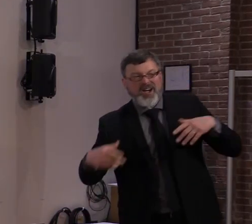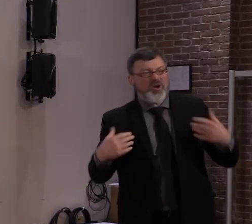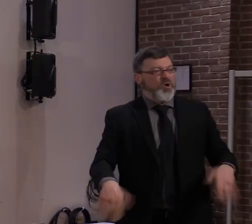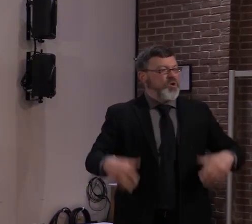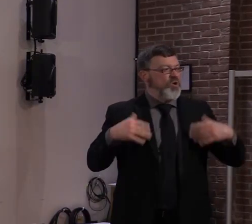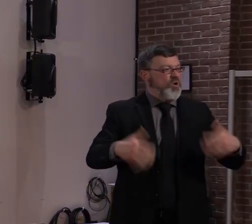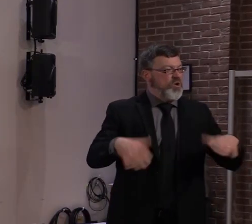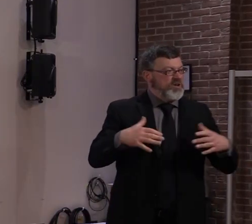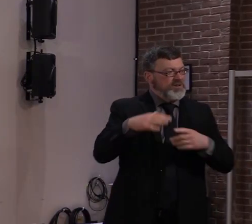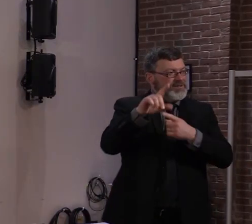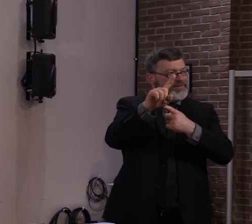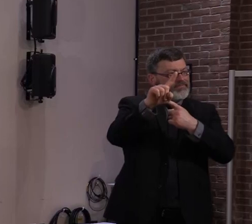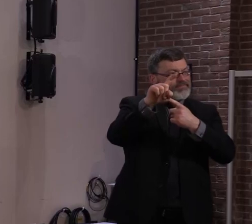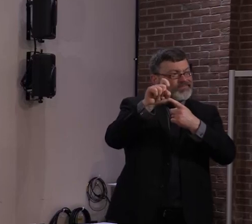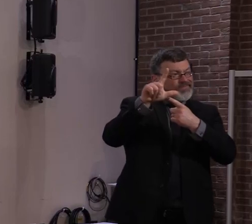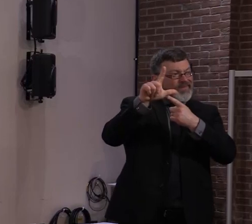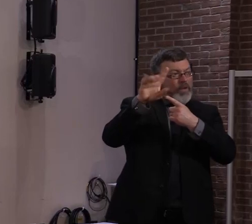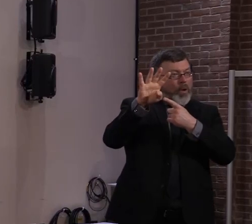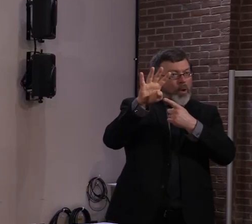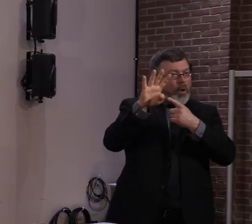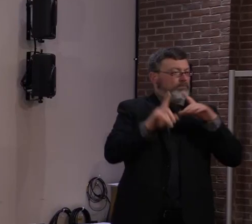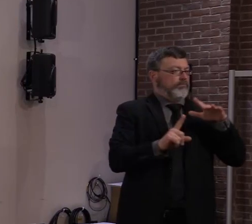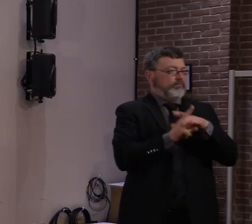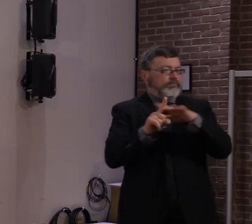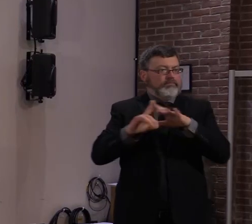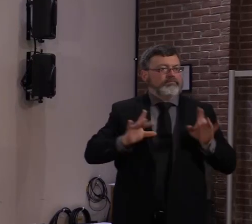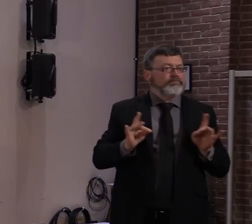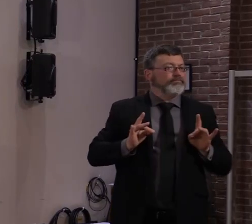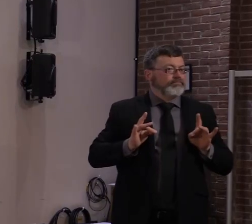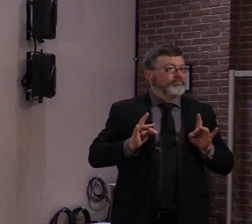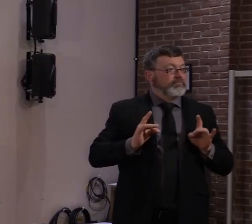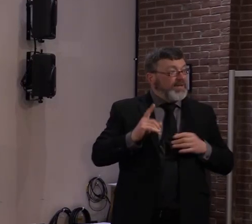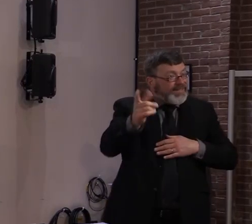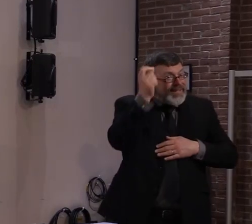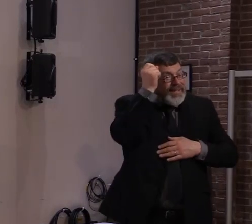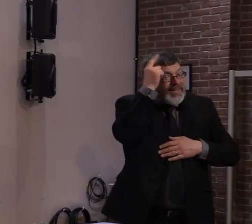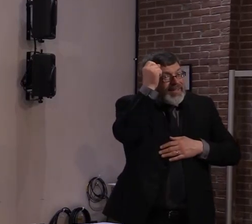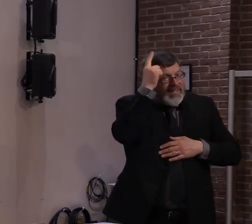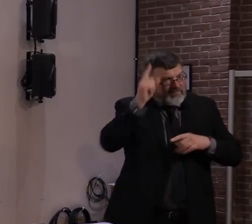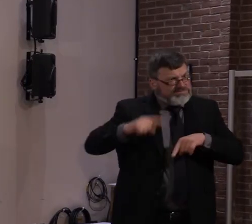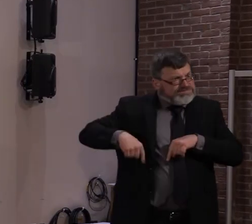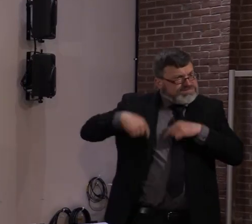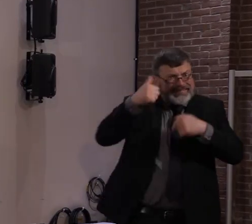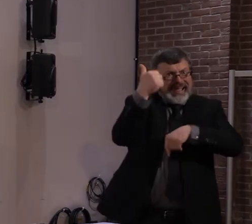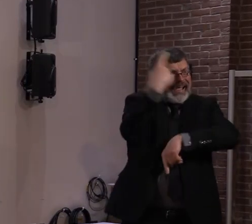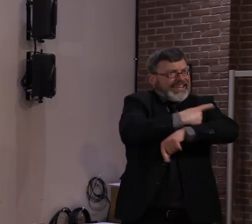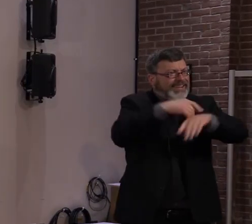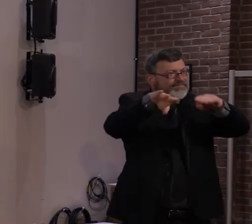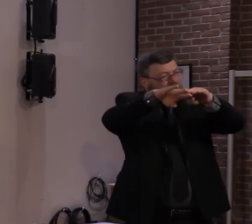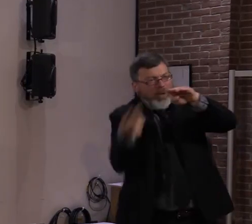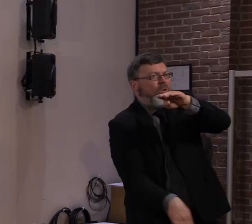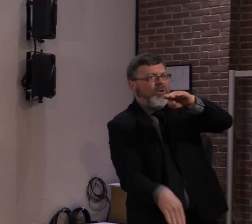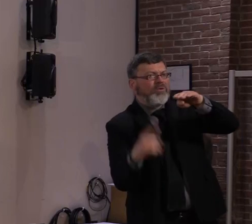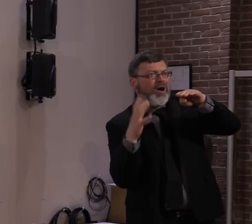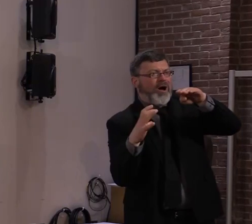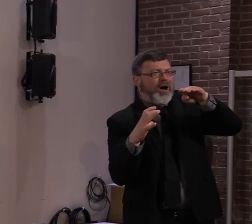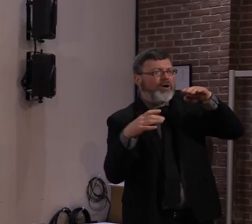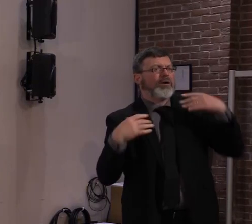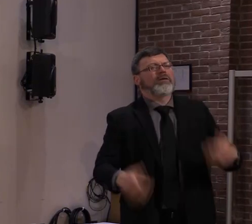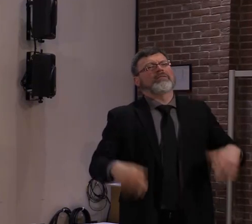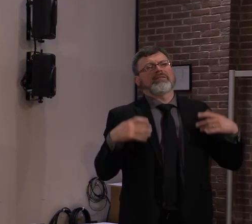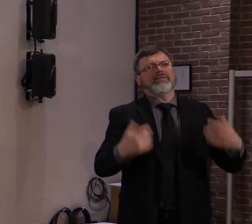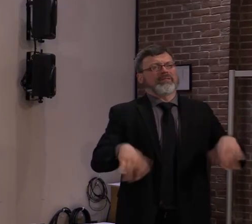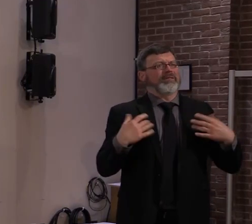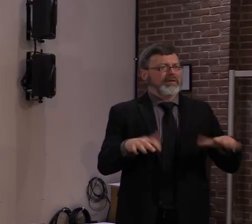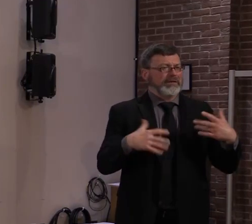cases today, but this comes after 10 straight days of daily counts below 100. We are also